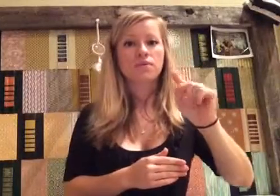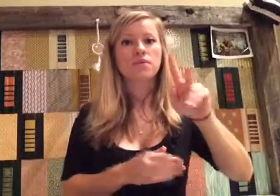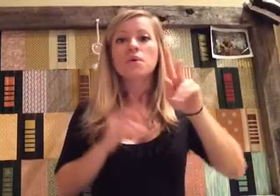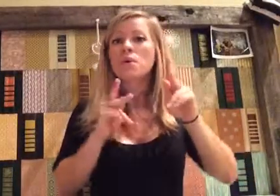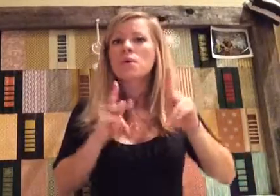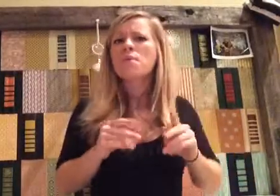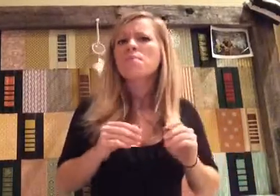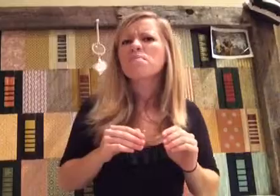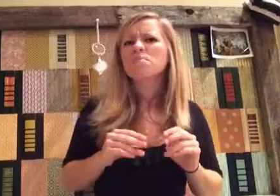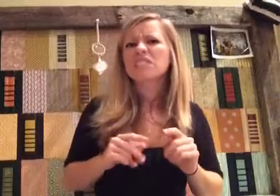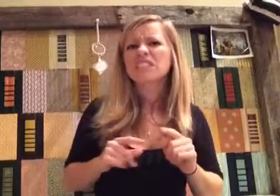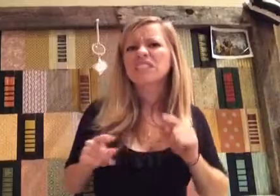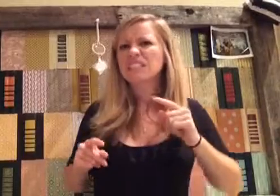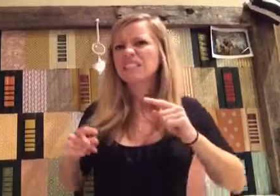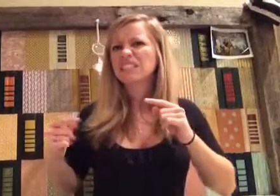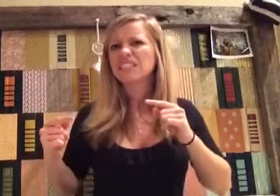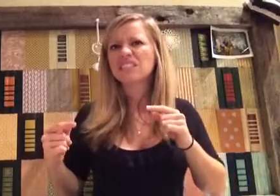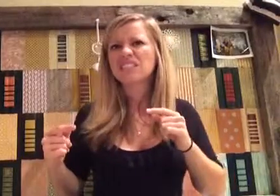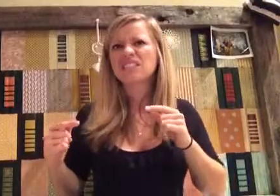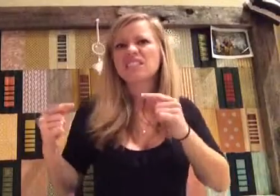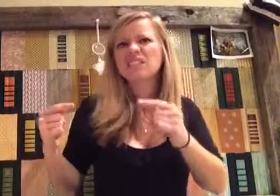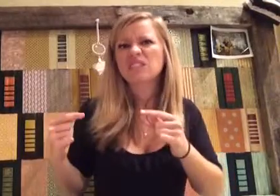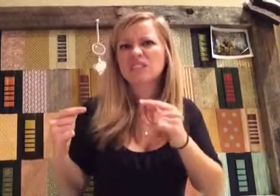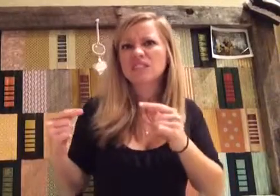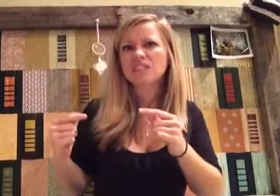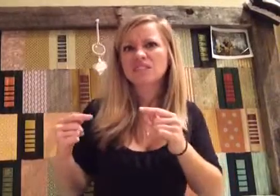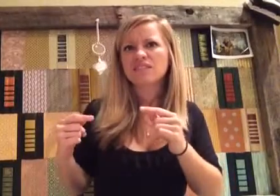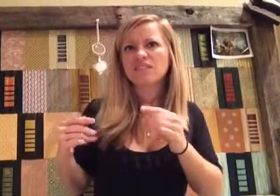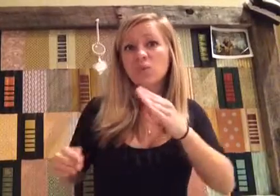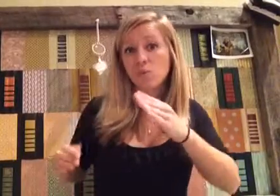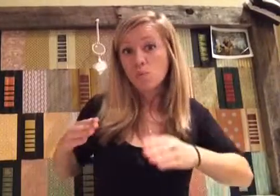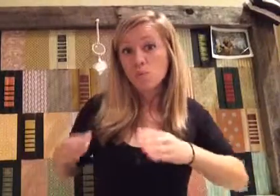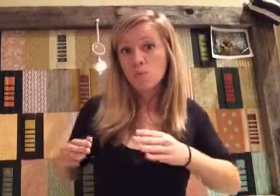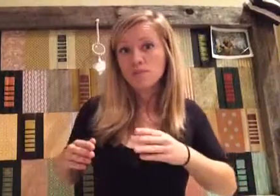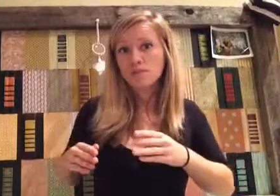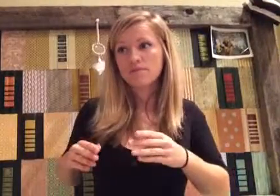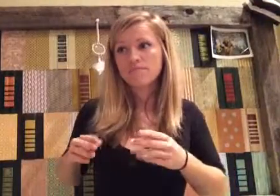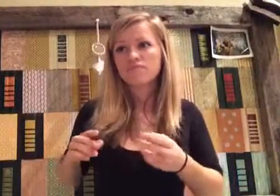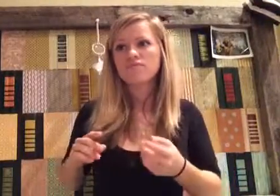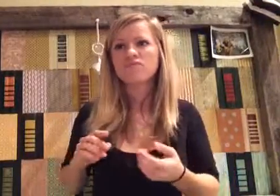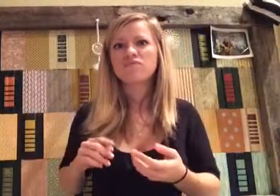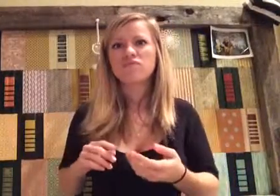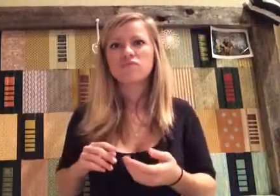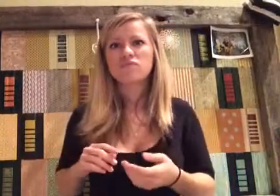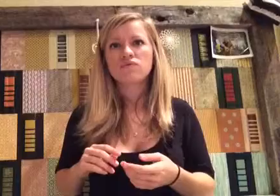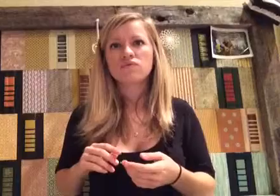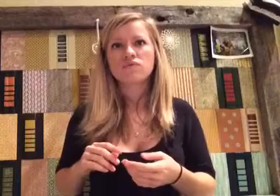against robots that are trying to take over the city. What type of conflict is this?